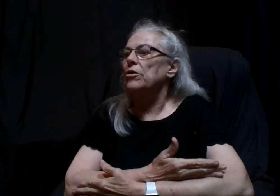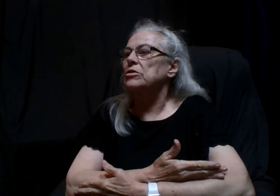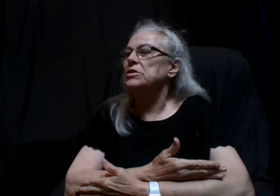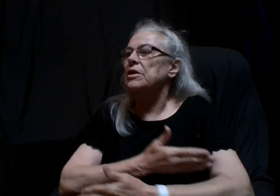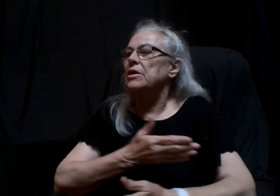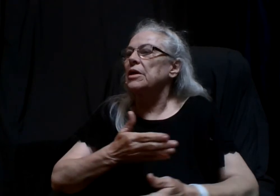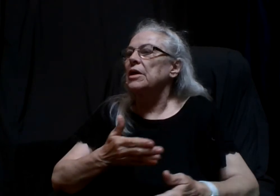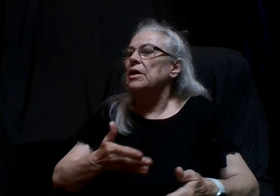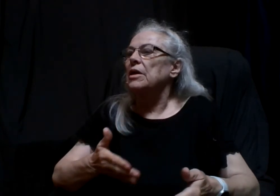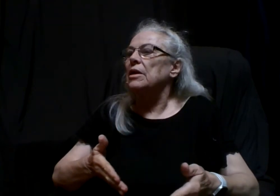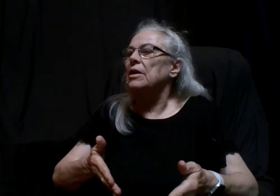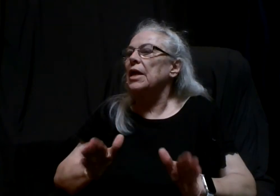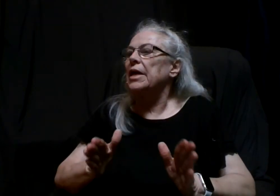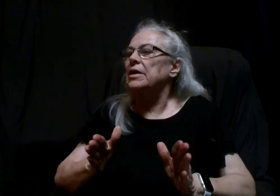daughters. Let us